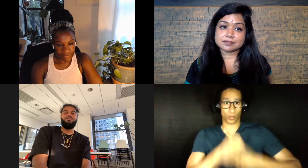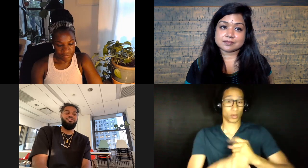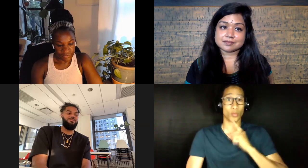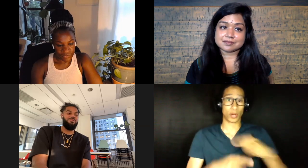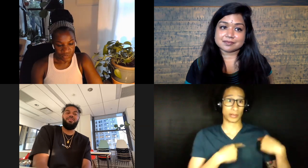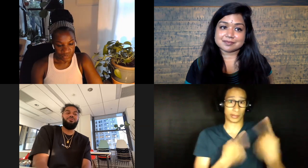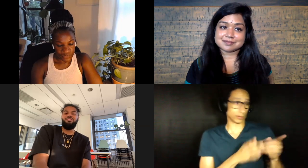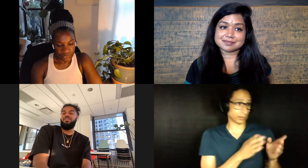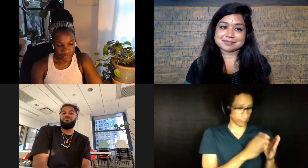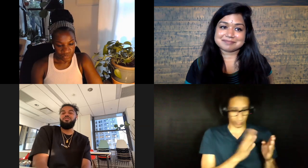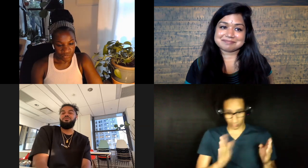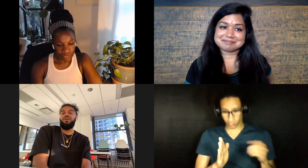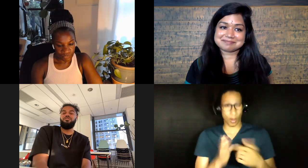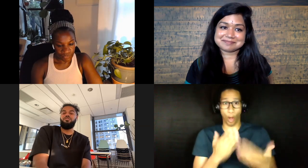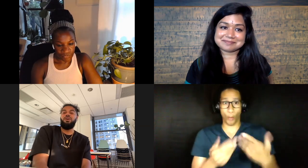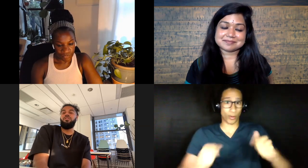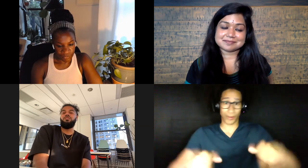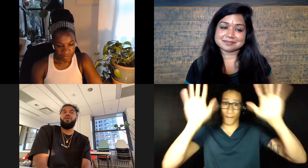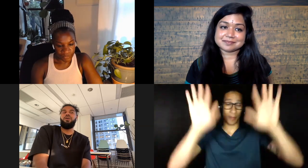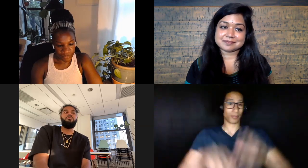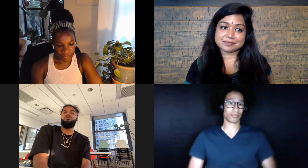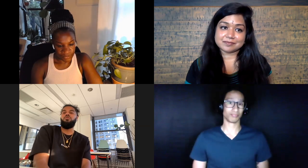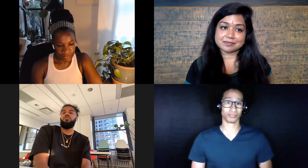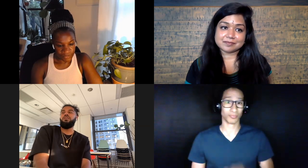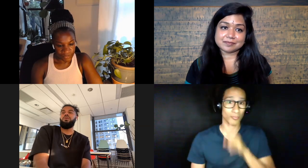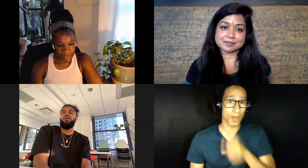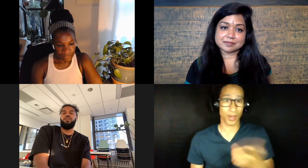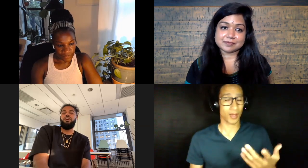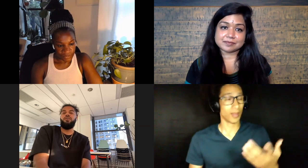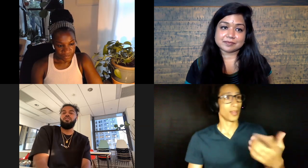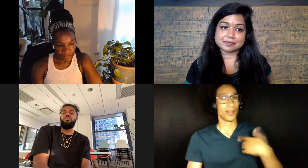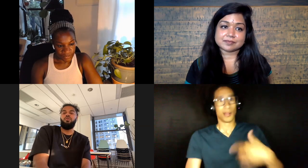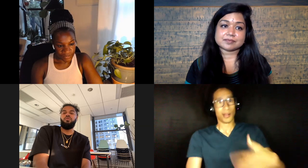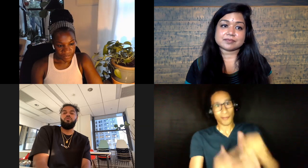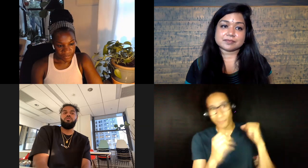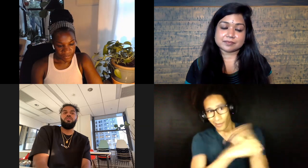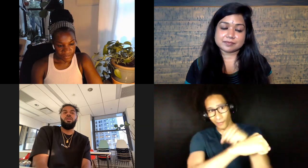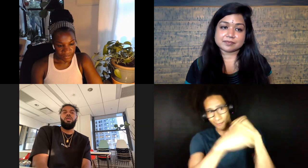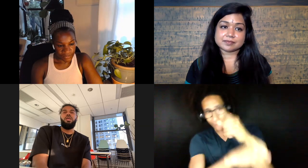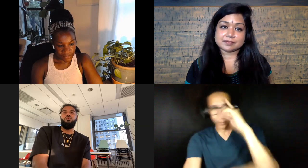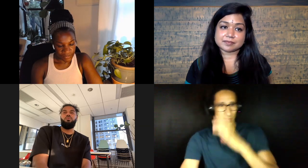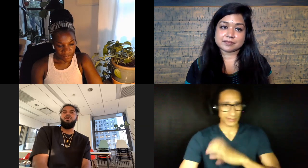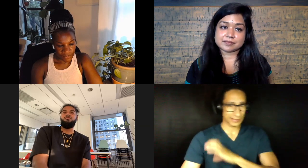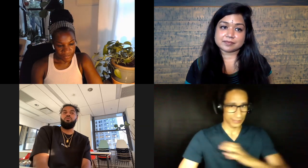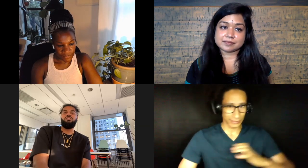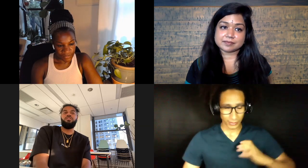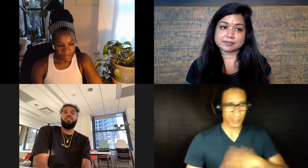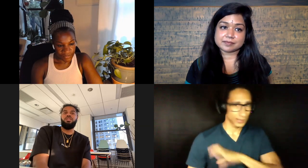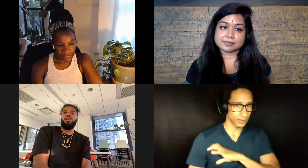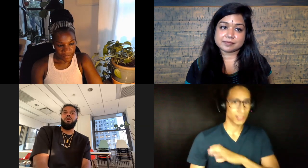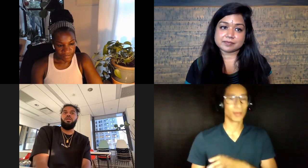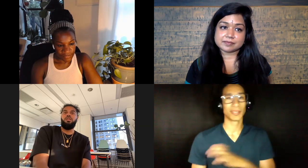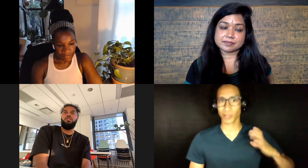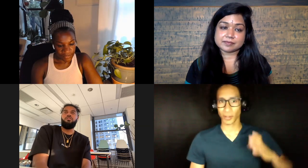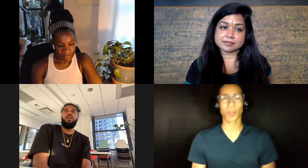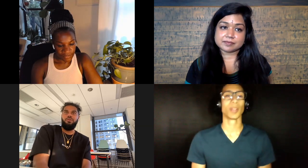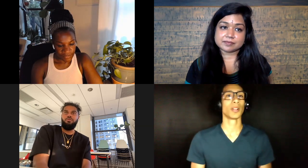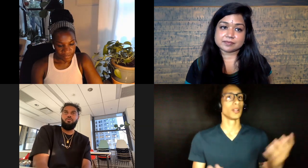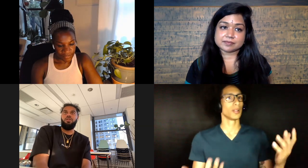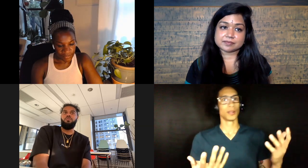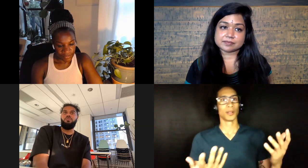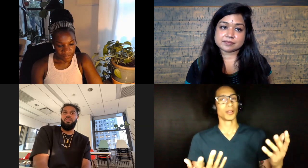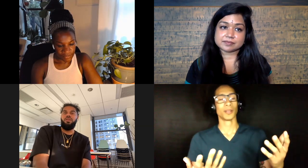that. I can't be like, nah, that's not it, because hmm this is that person's truth, and they also have legitimate things